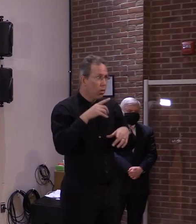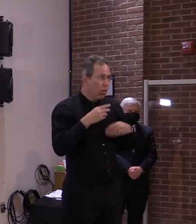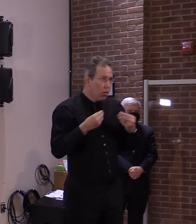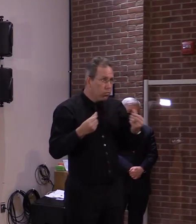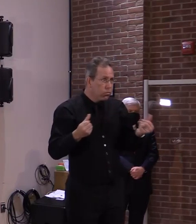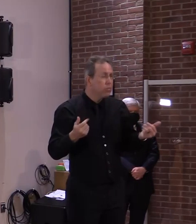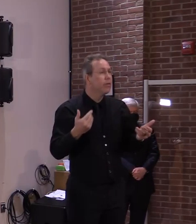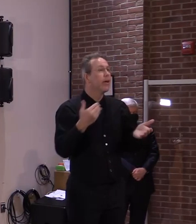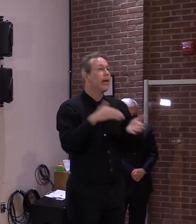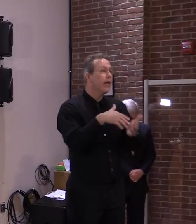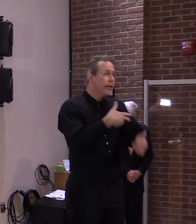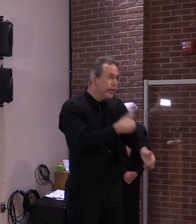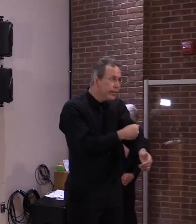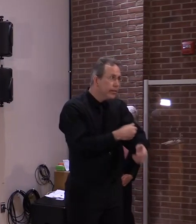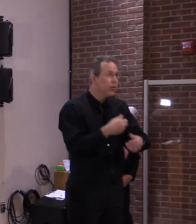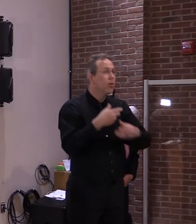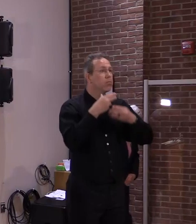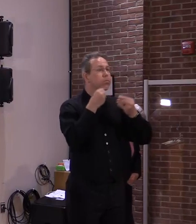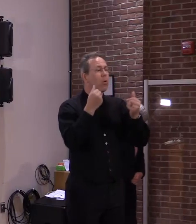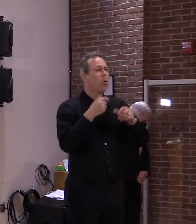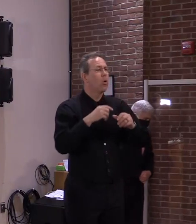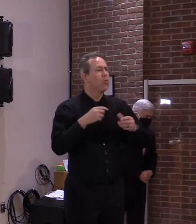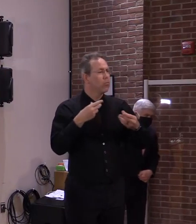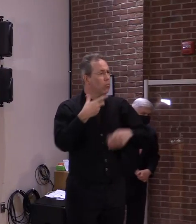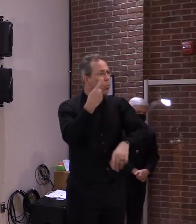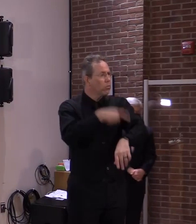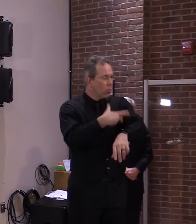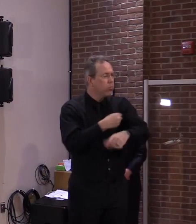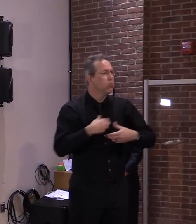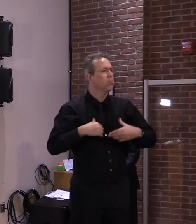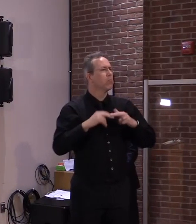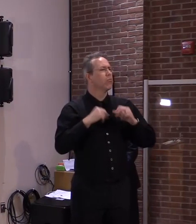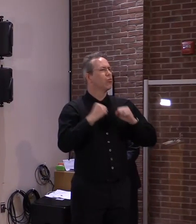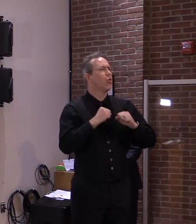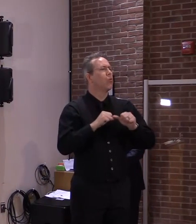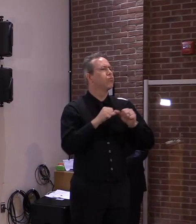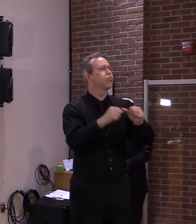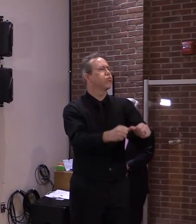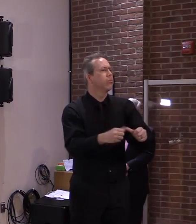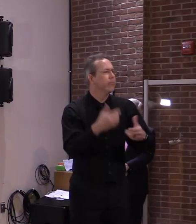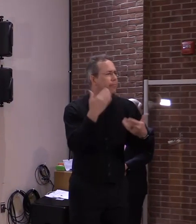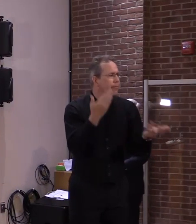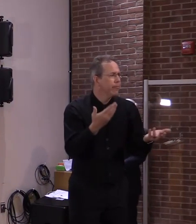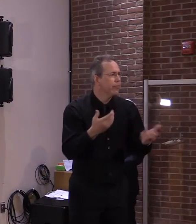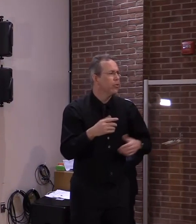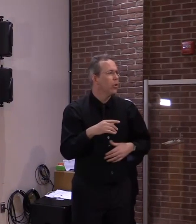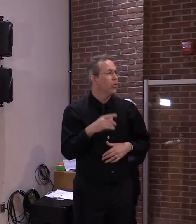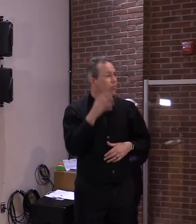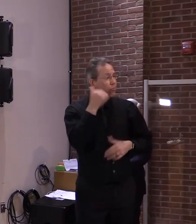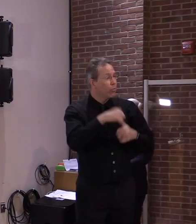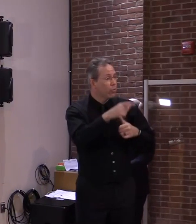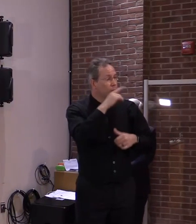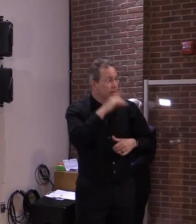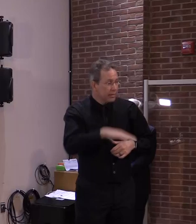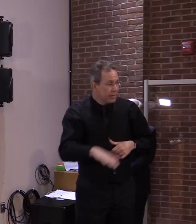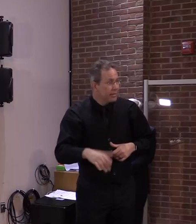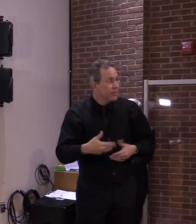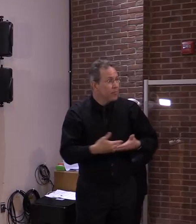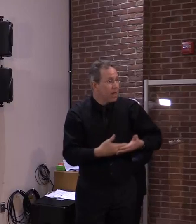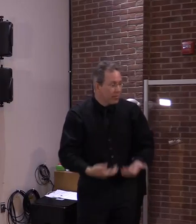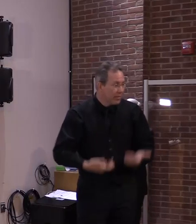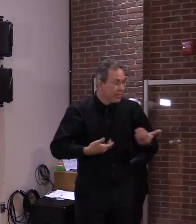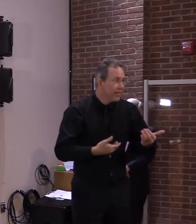know that there are various vaccines we've used in our lives that one shot is not enough and that we have to go